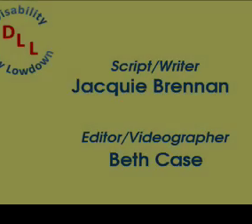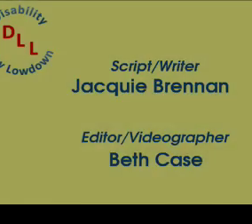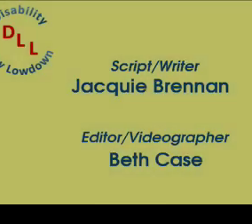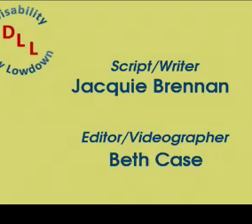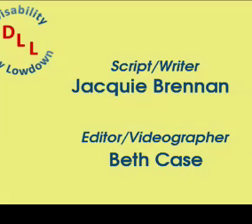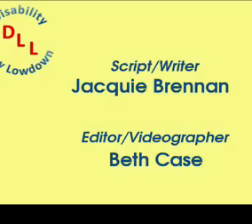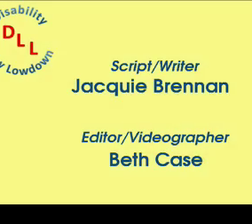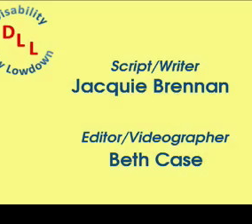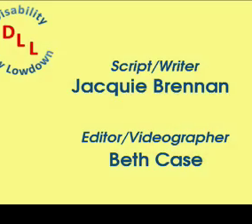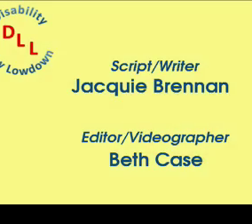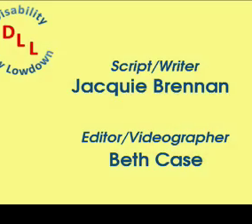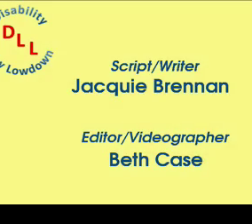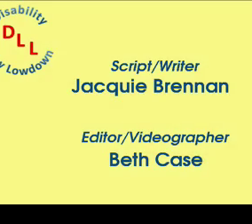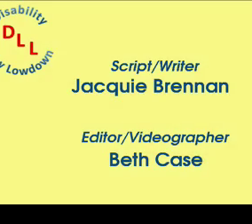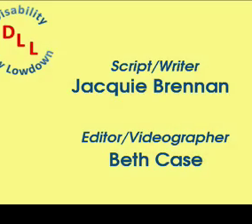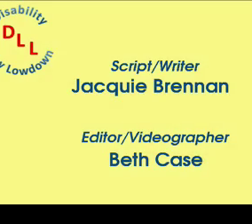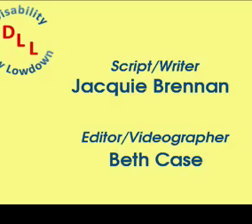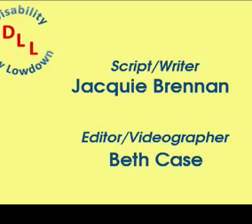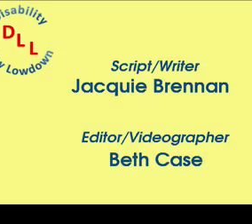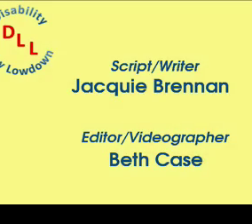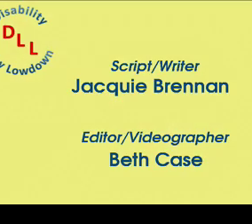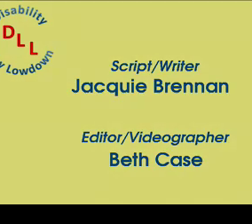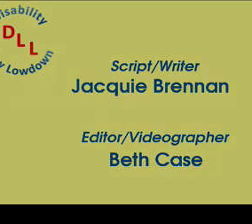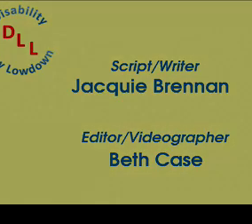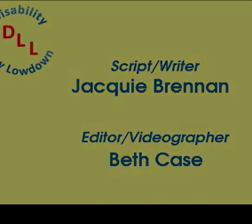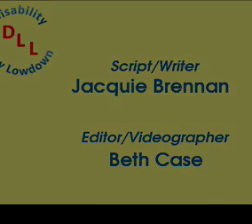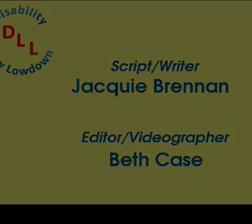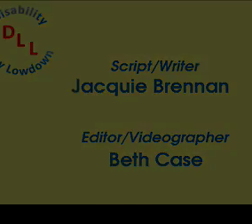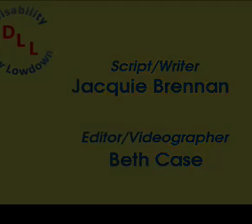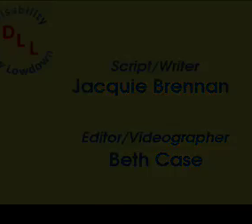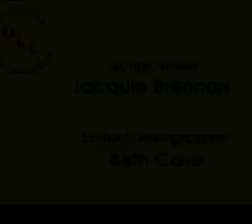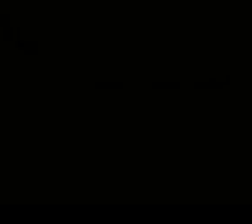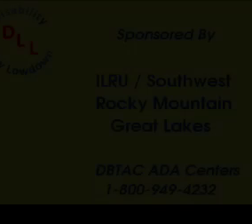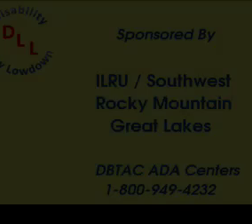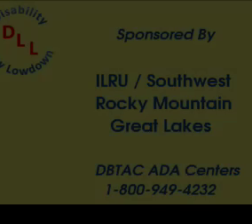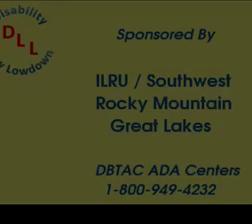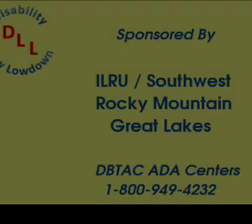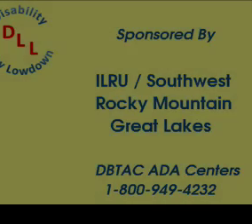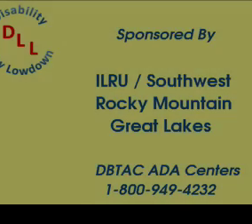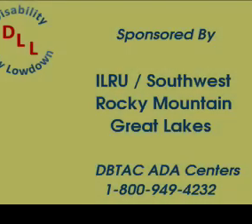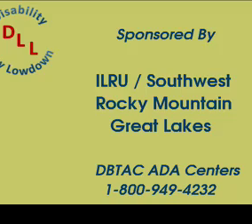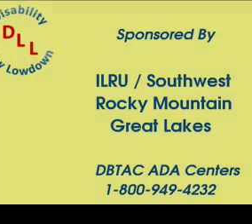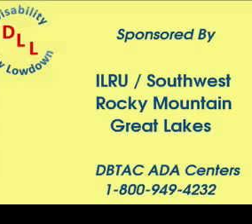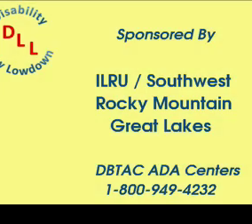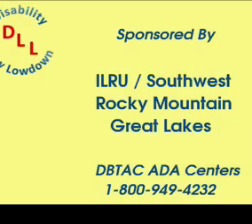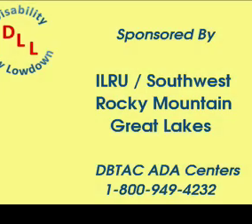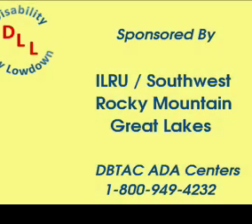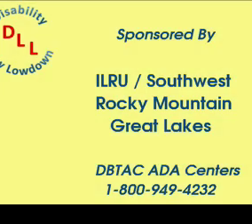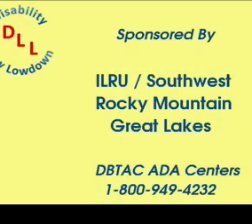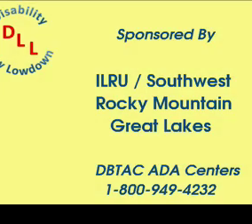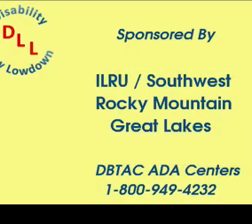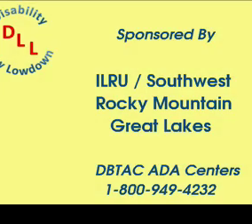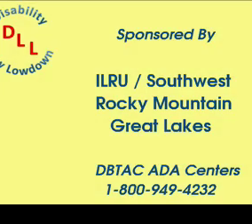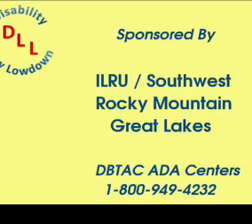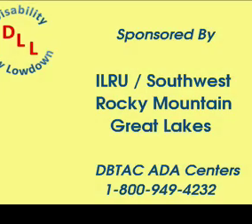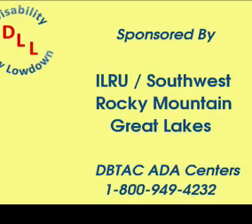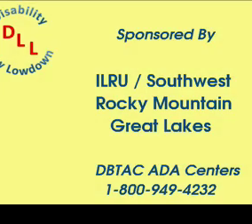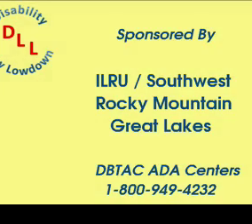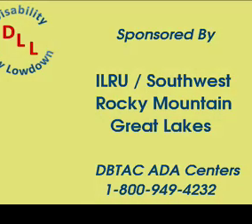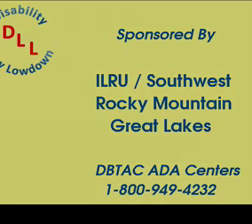Script and writer, Jackie Brennan. Editor, videographer, Beth Case. Sponsored by ILRU Southwest